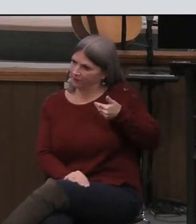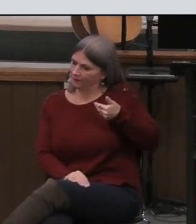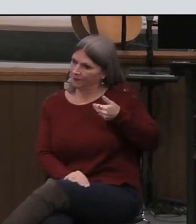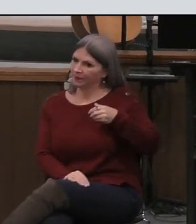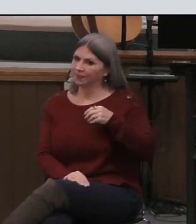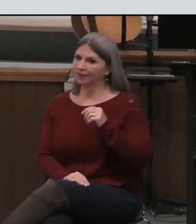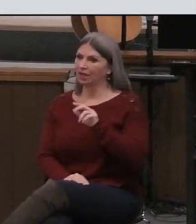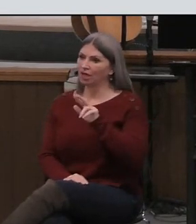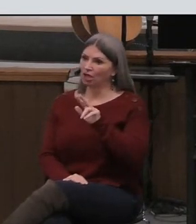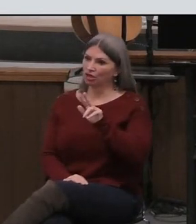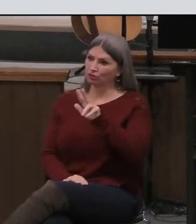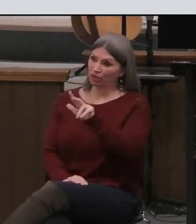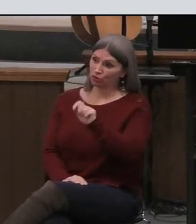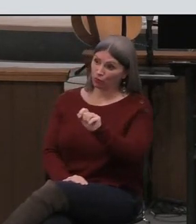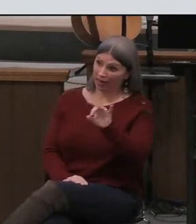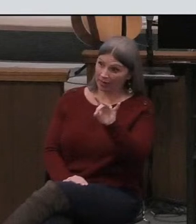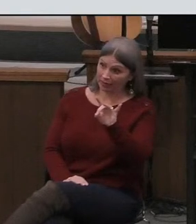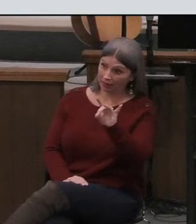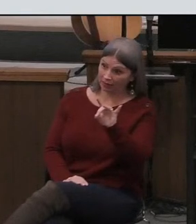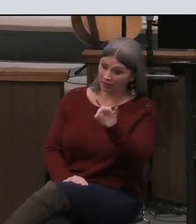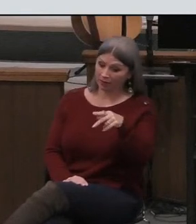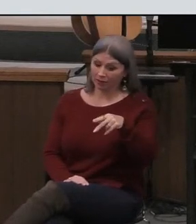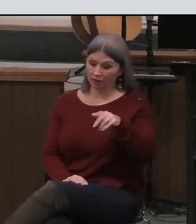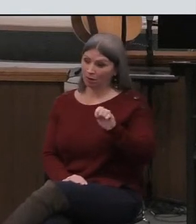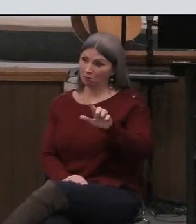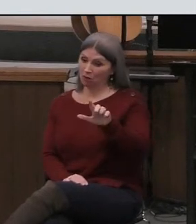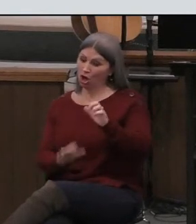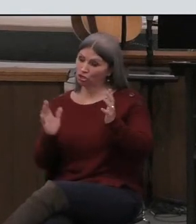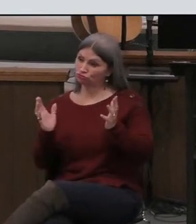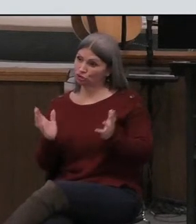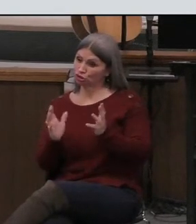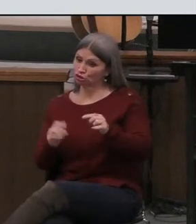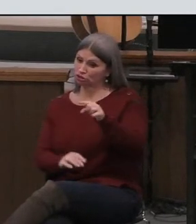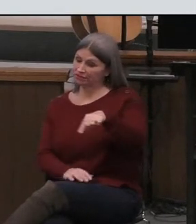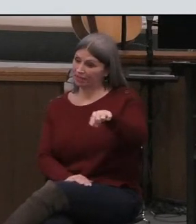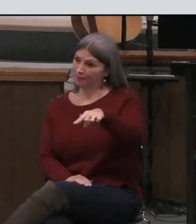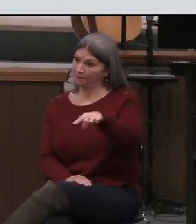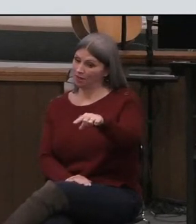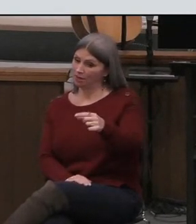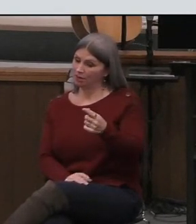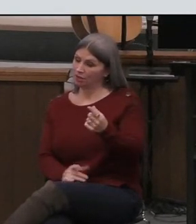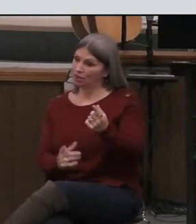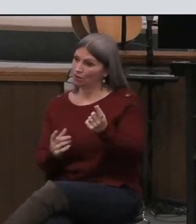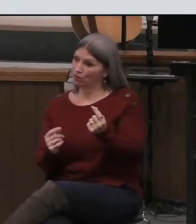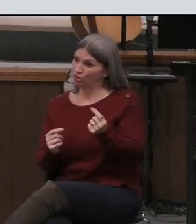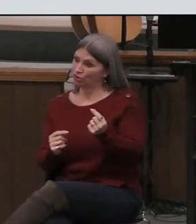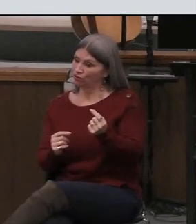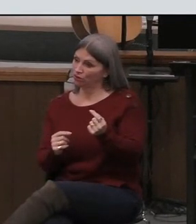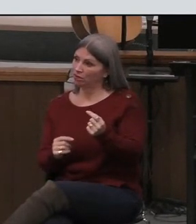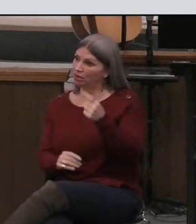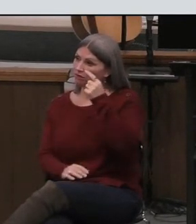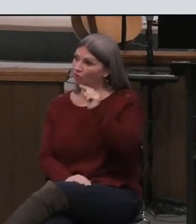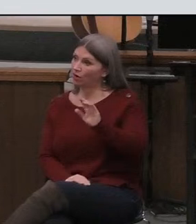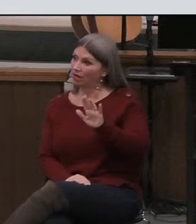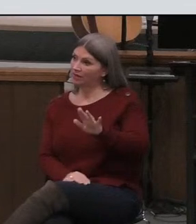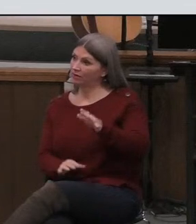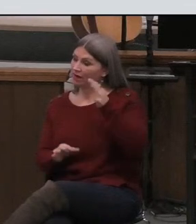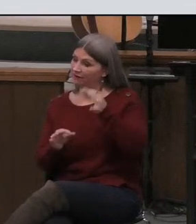verses 3 through 8, Paul encourages the Colossian people, especially for their